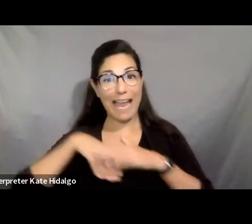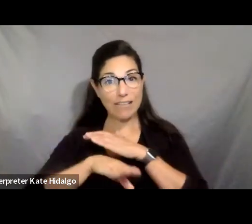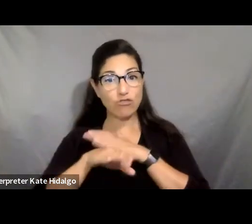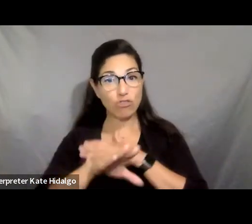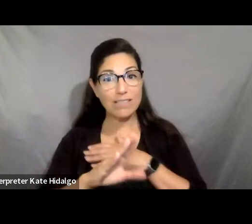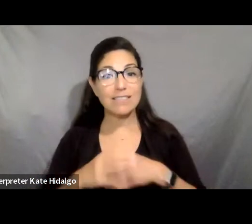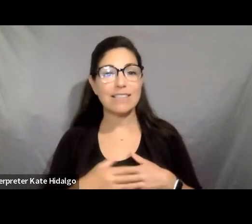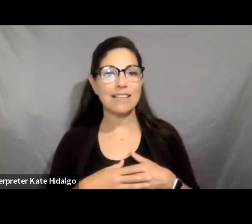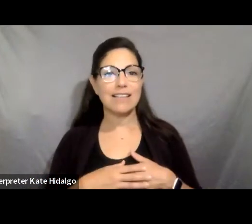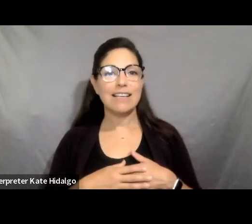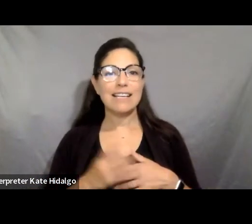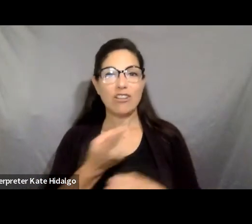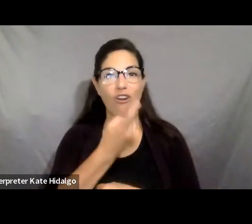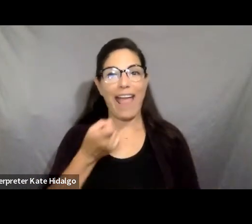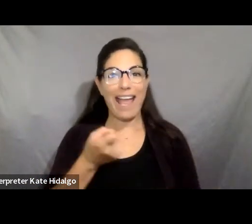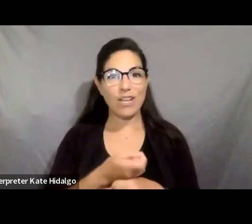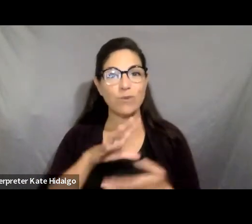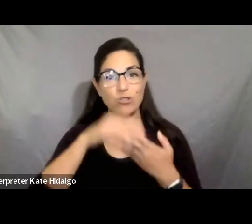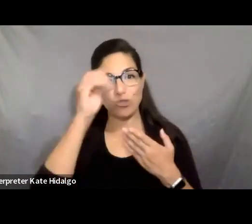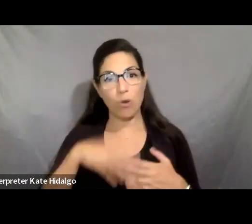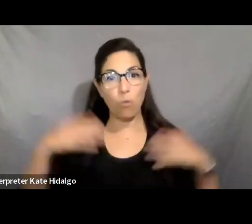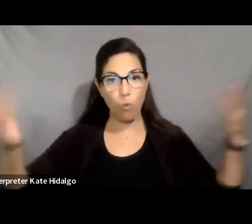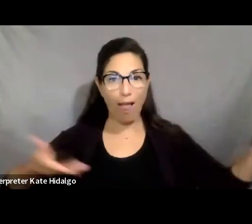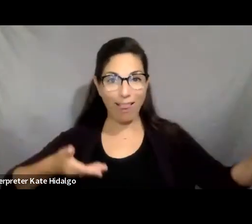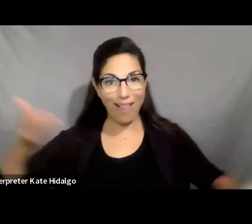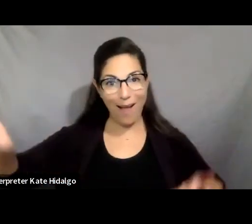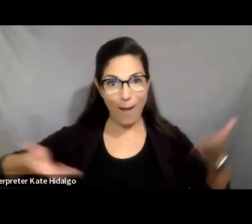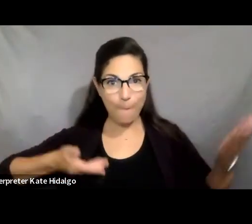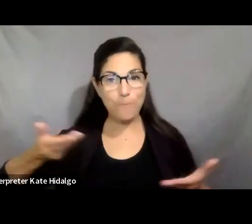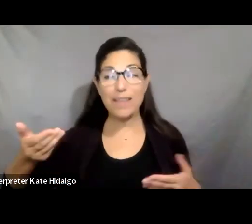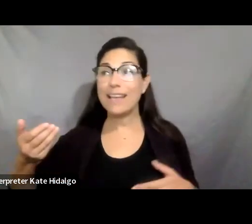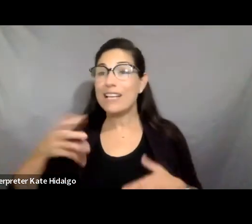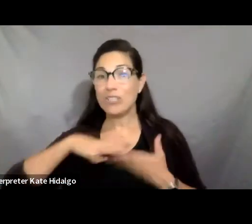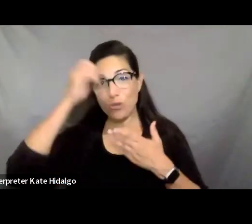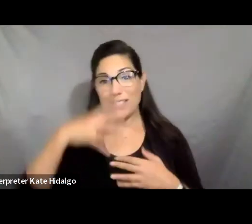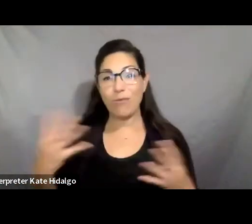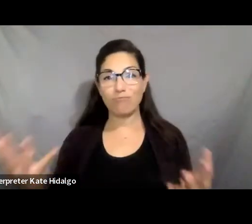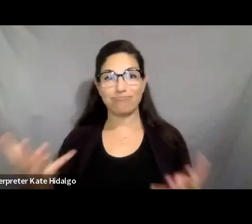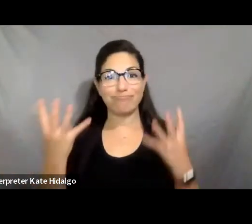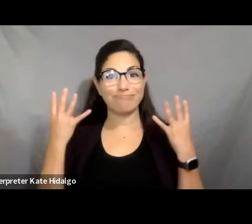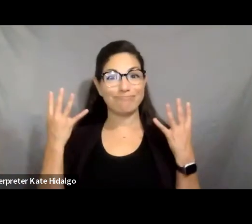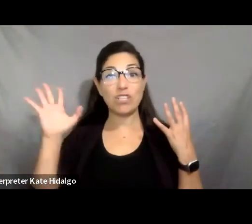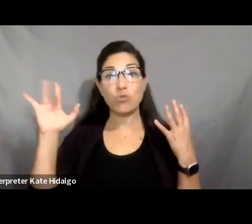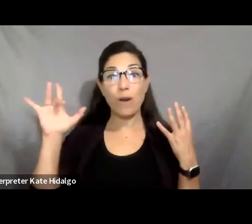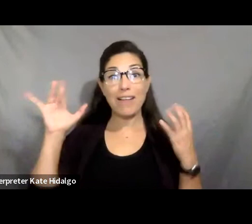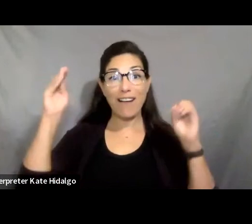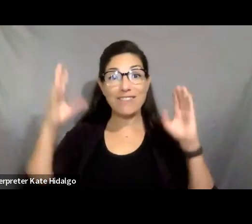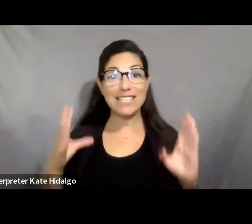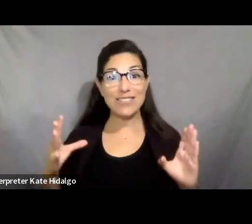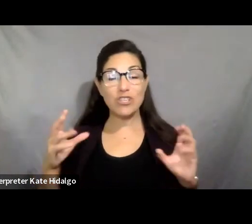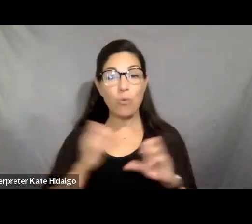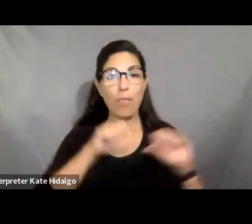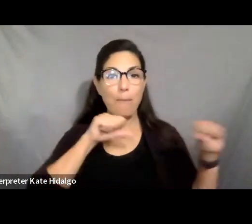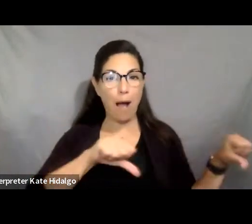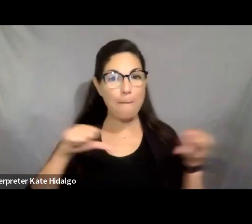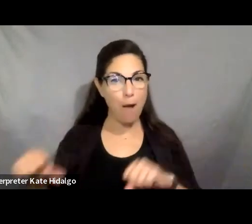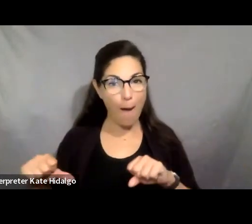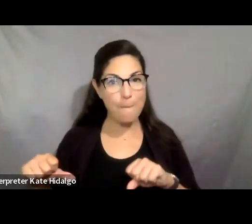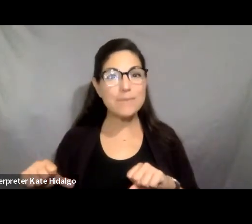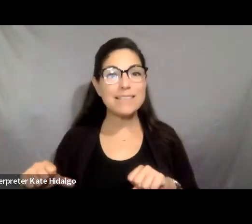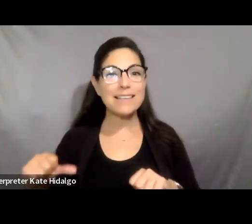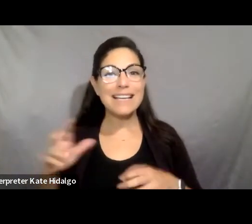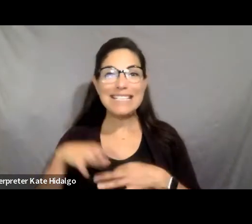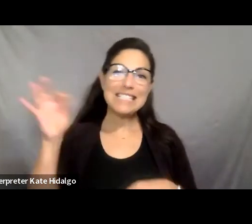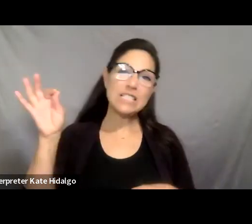and did our annual student welcome. So our students walked in and saw 25 teachers with pom-poms and